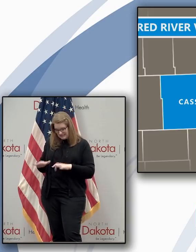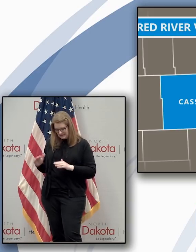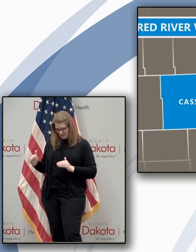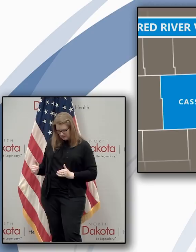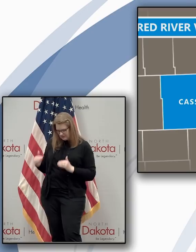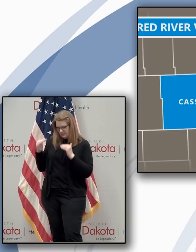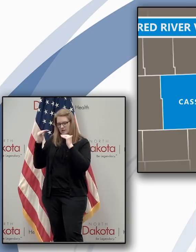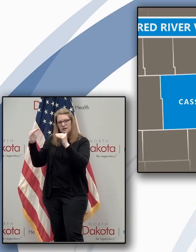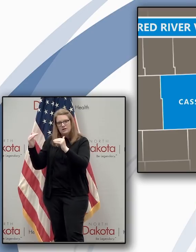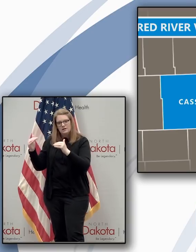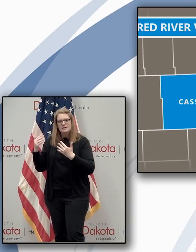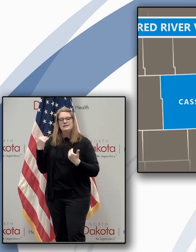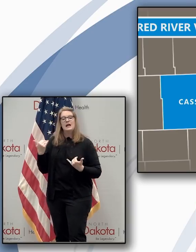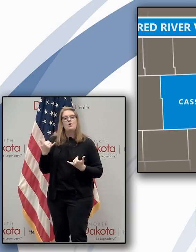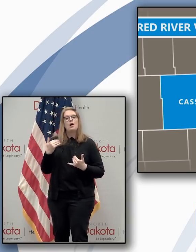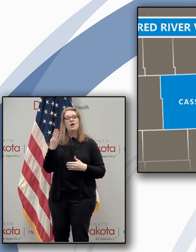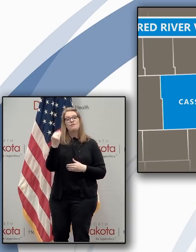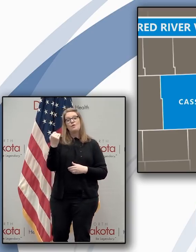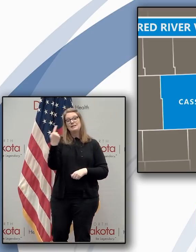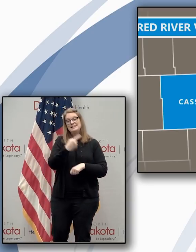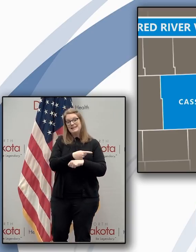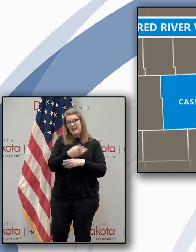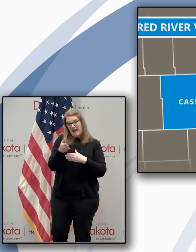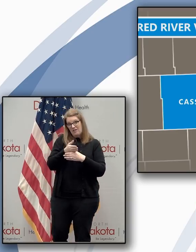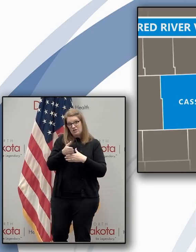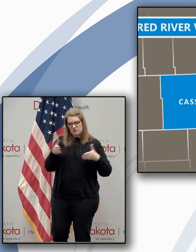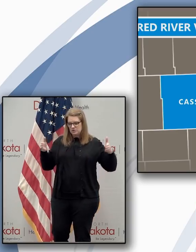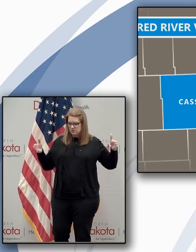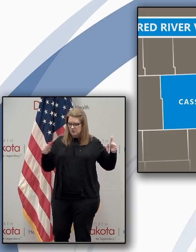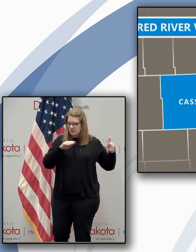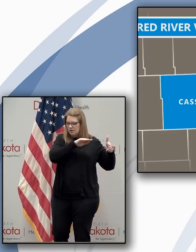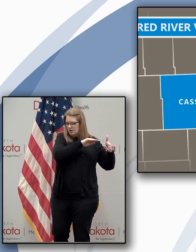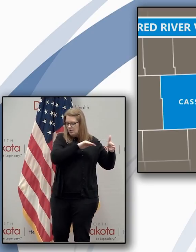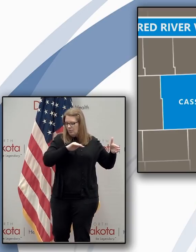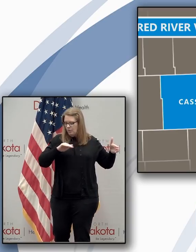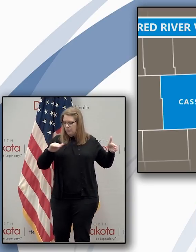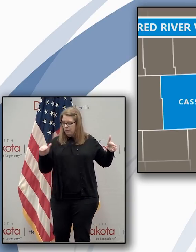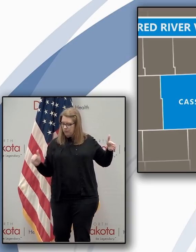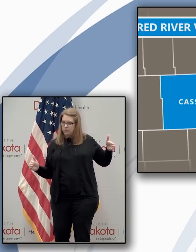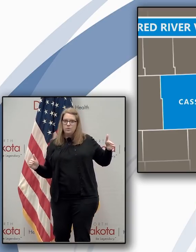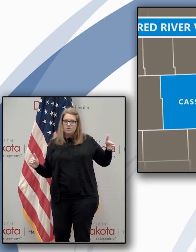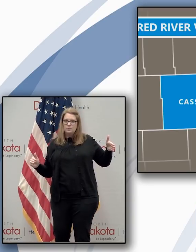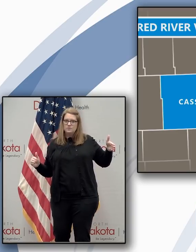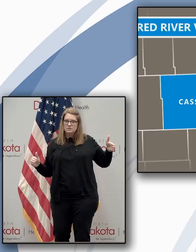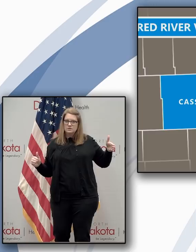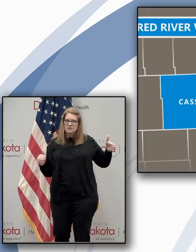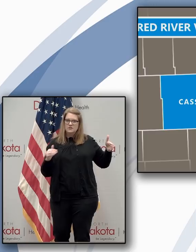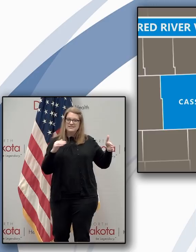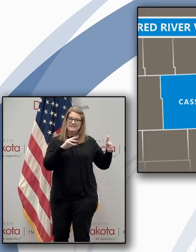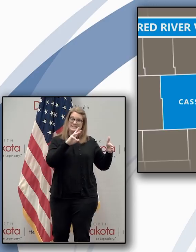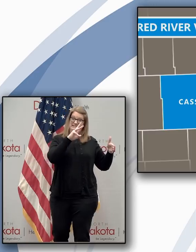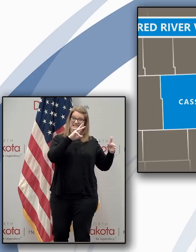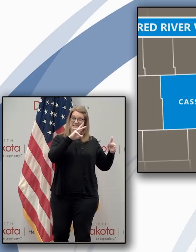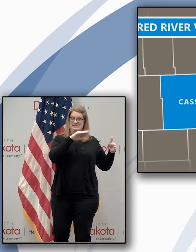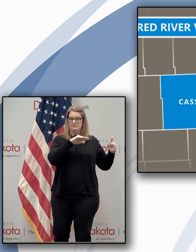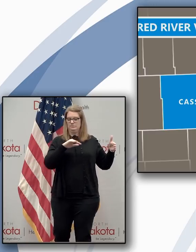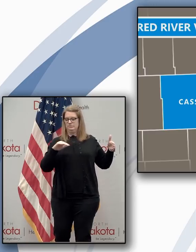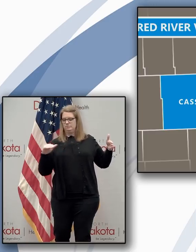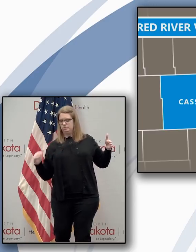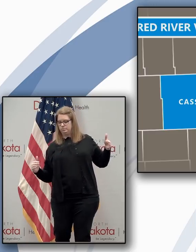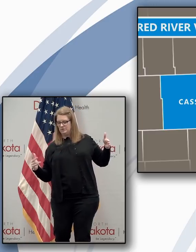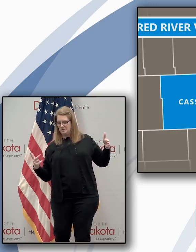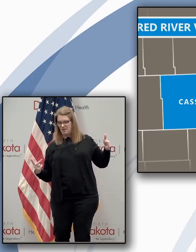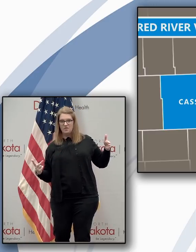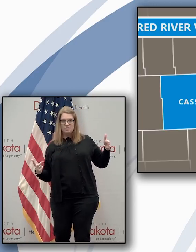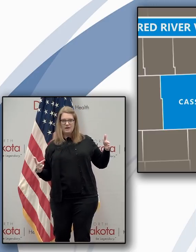our rolling 14-day average for the state has dropped from over 6 down to about